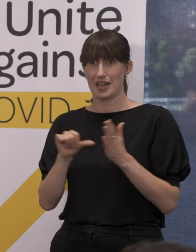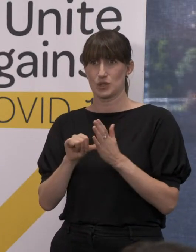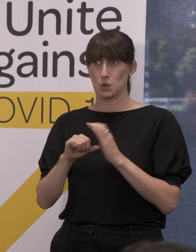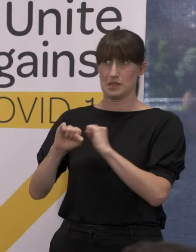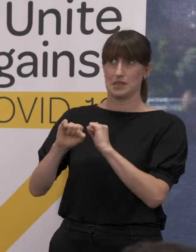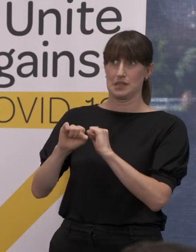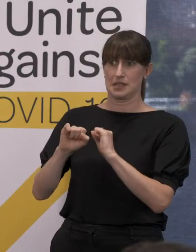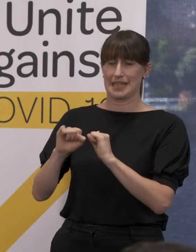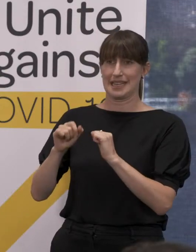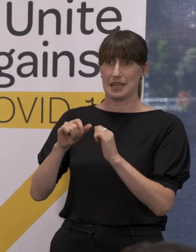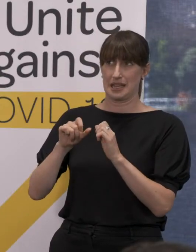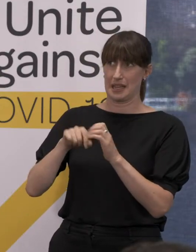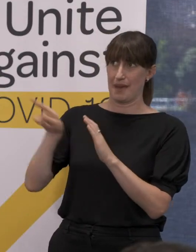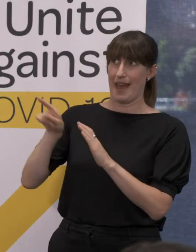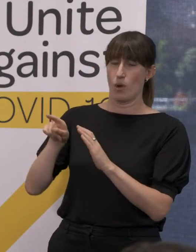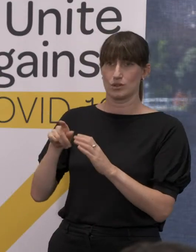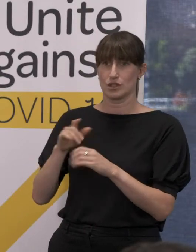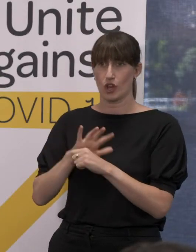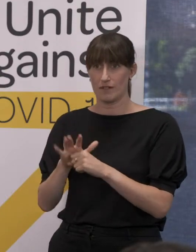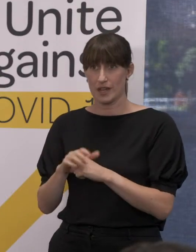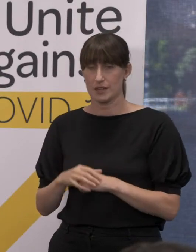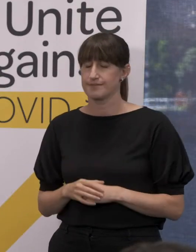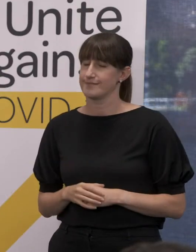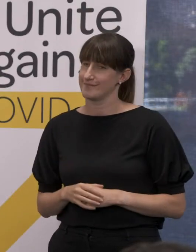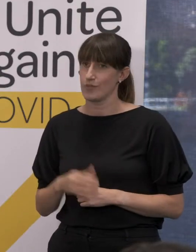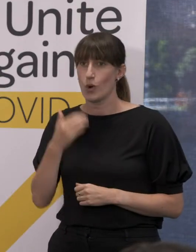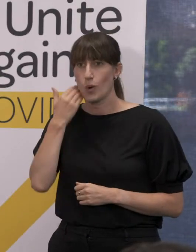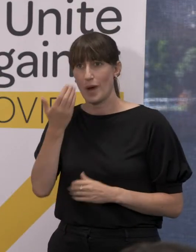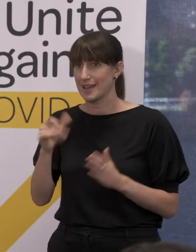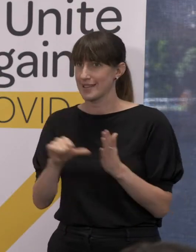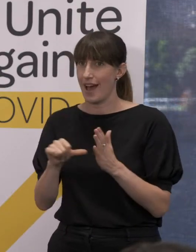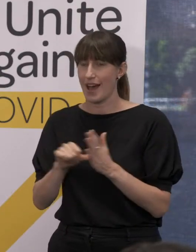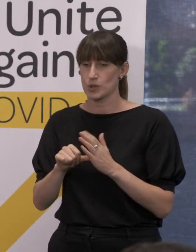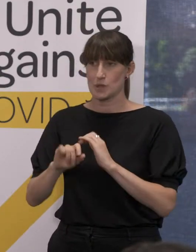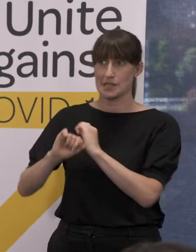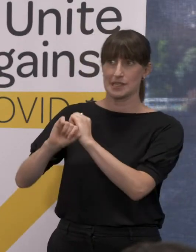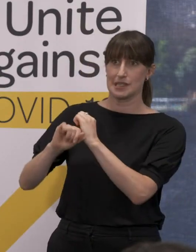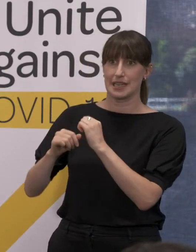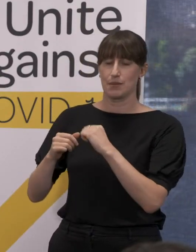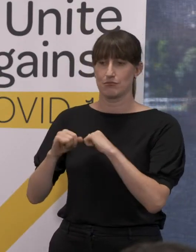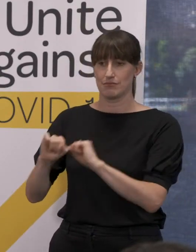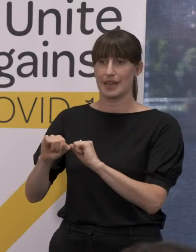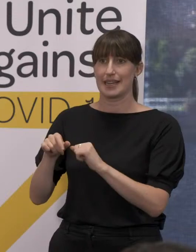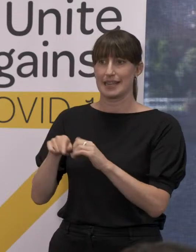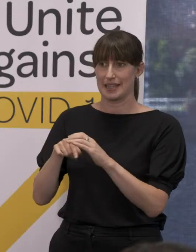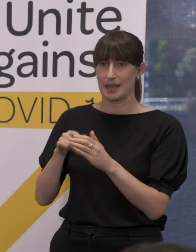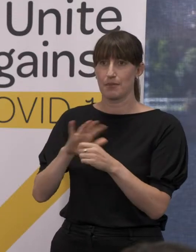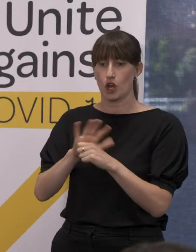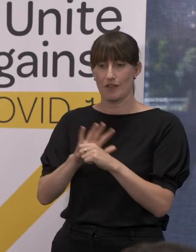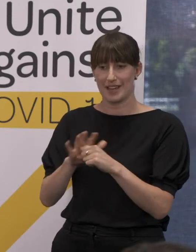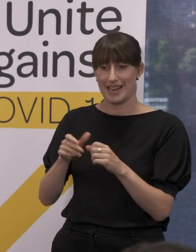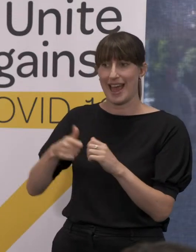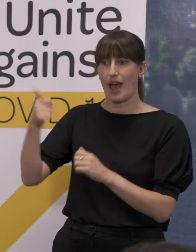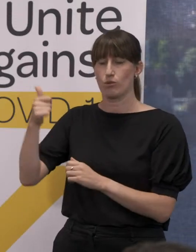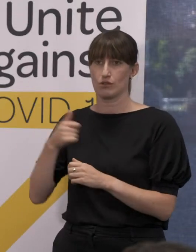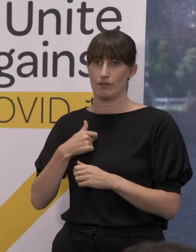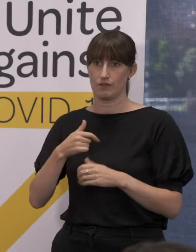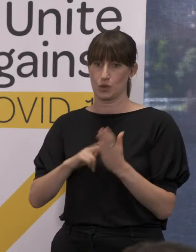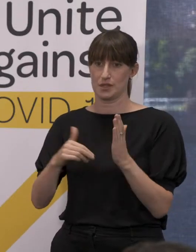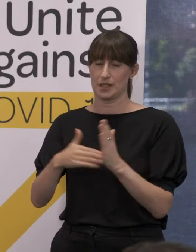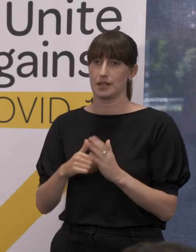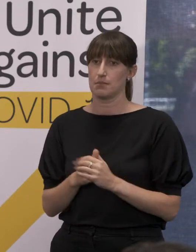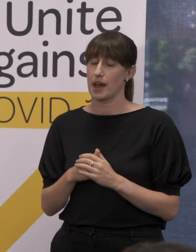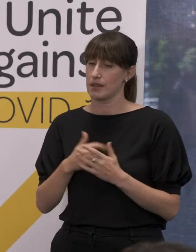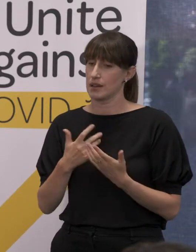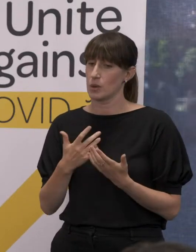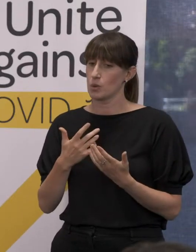hard. It's hard work and there's a huge effort that goes into it. It's not getting any harder, but I think we do need to keep our eyes on what is